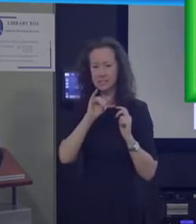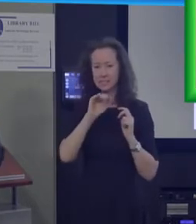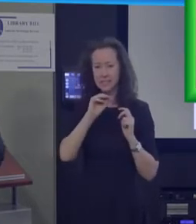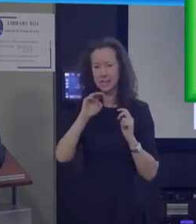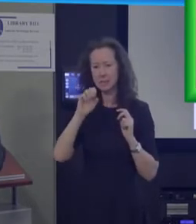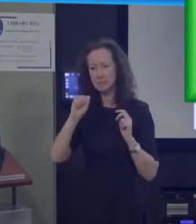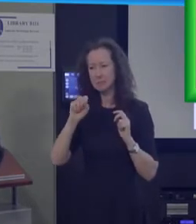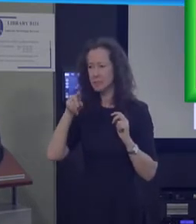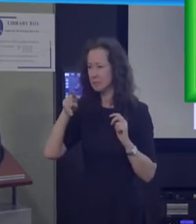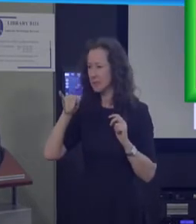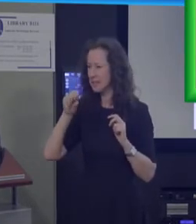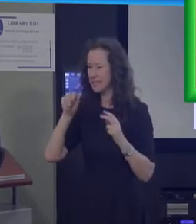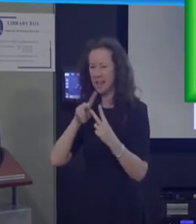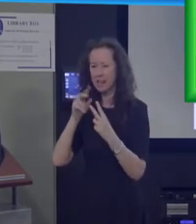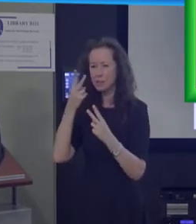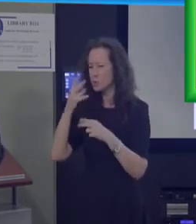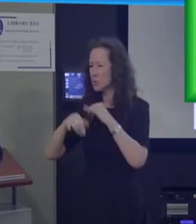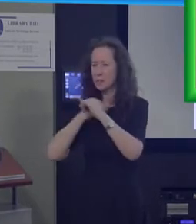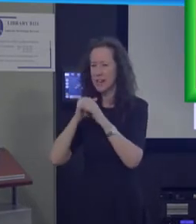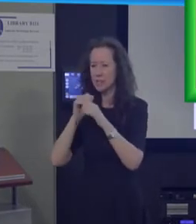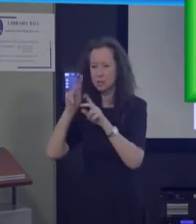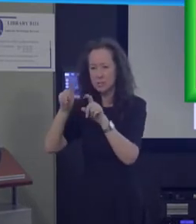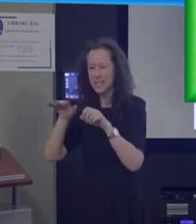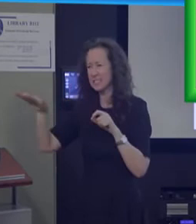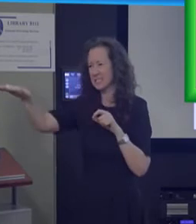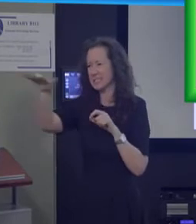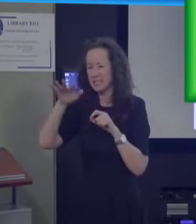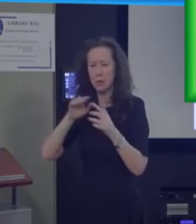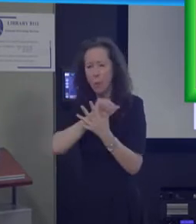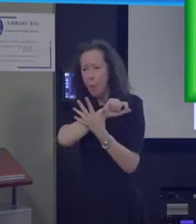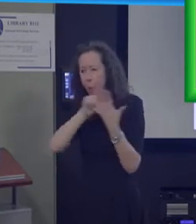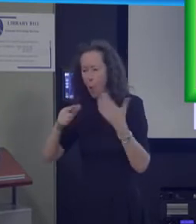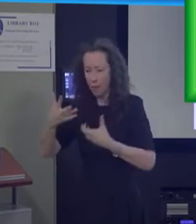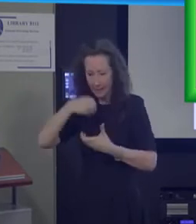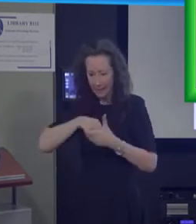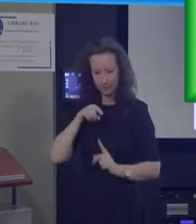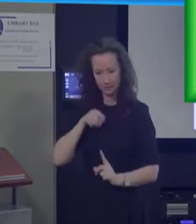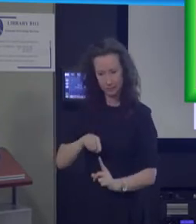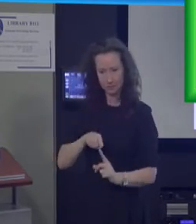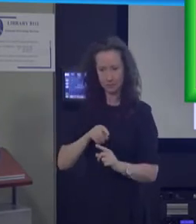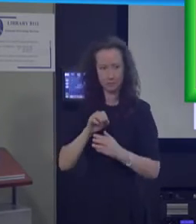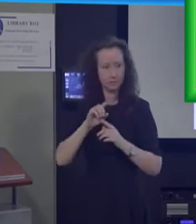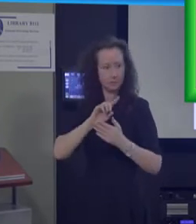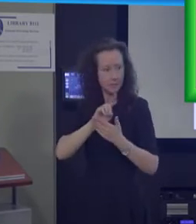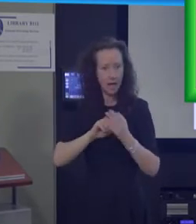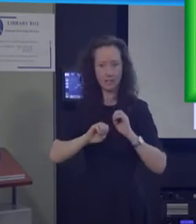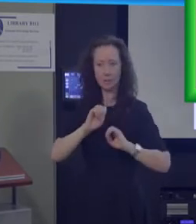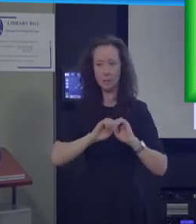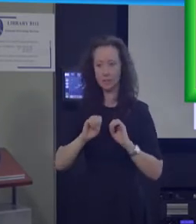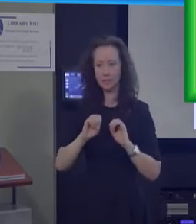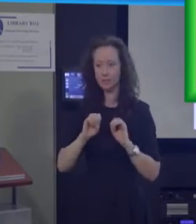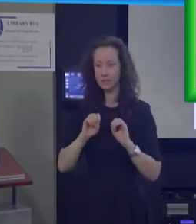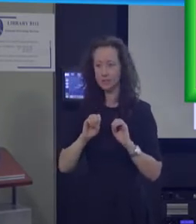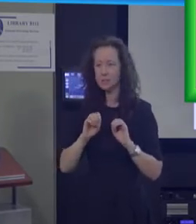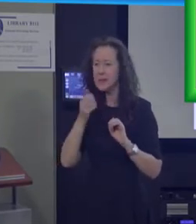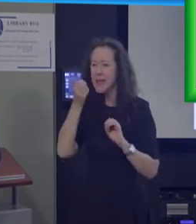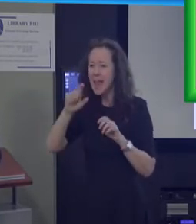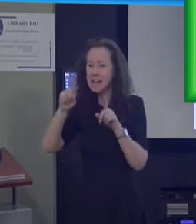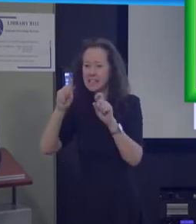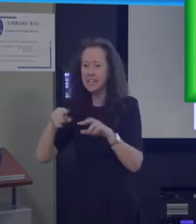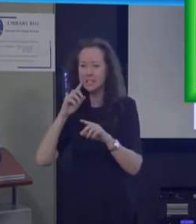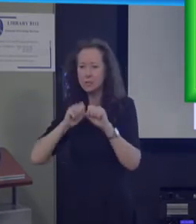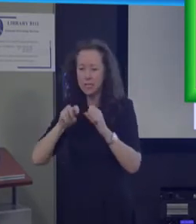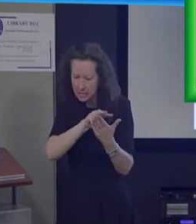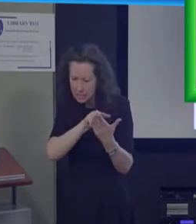the big international comparisons. If you get the released items from any of those tests, you always find a couple of experiments